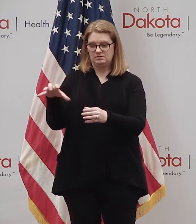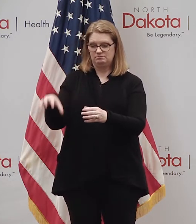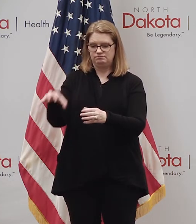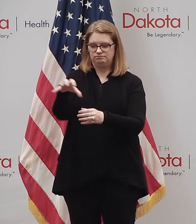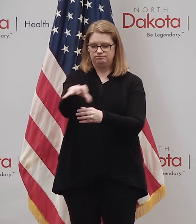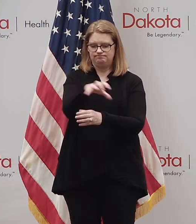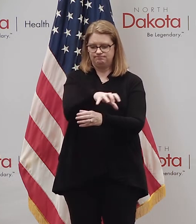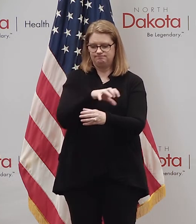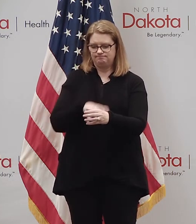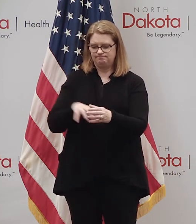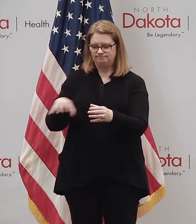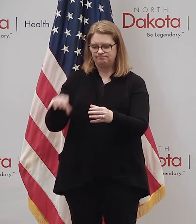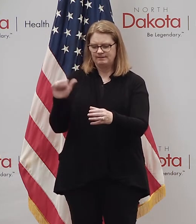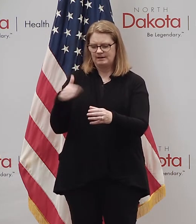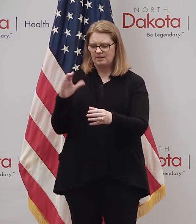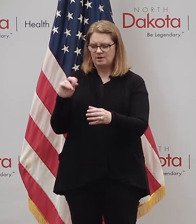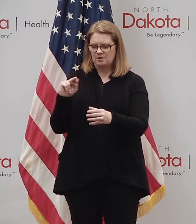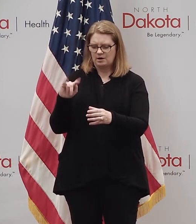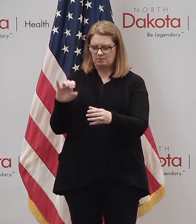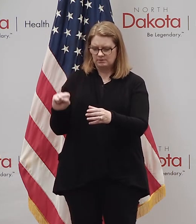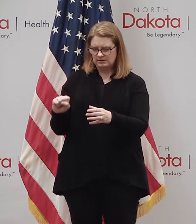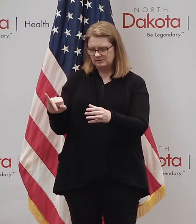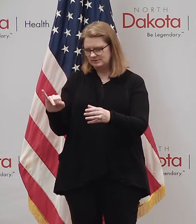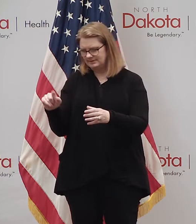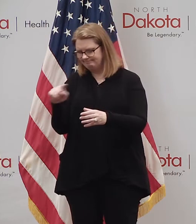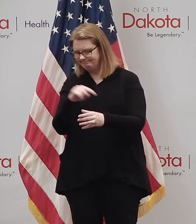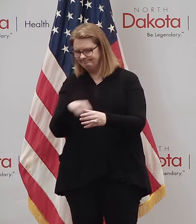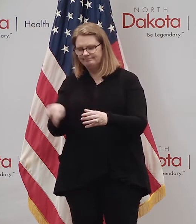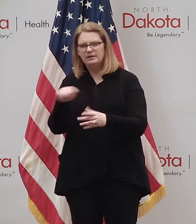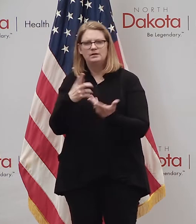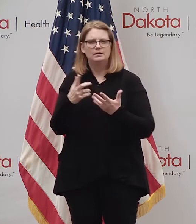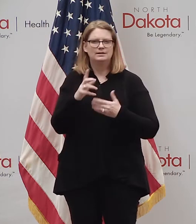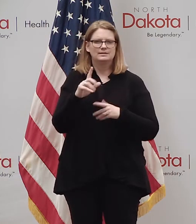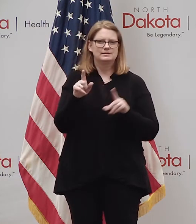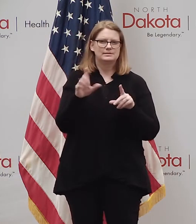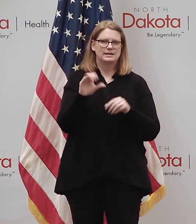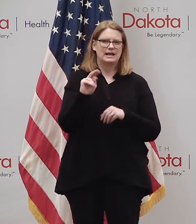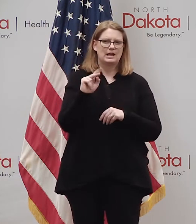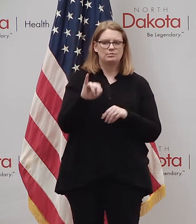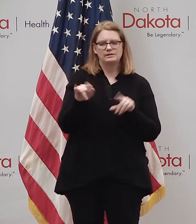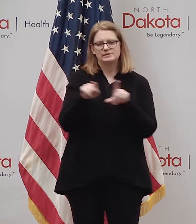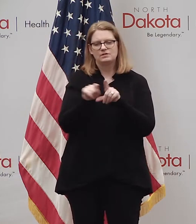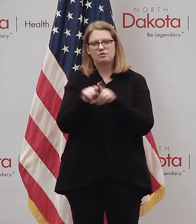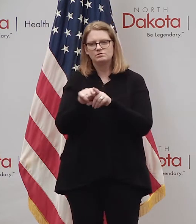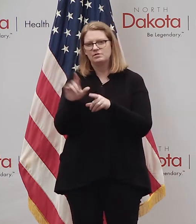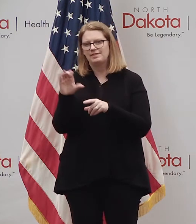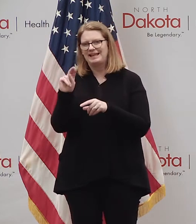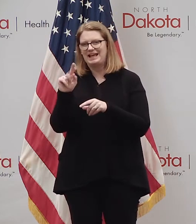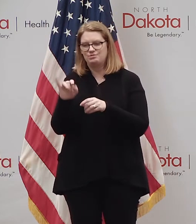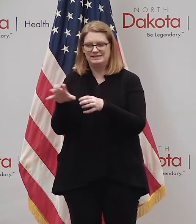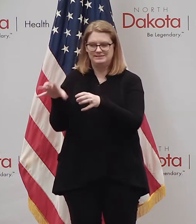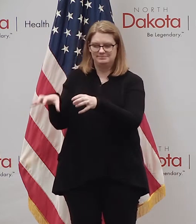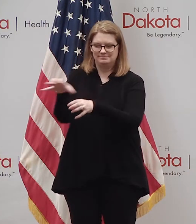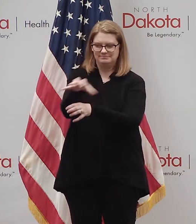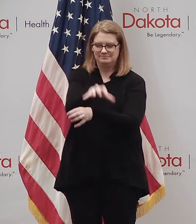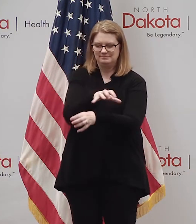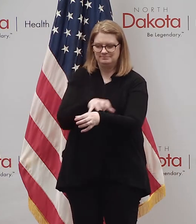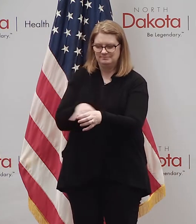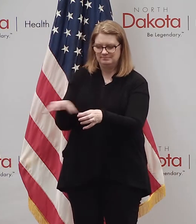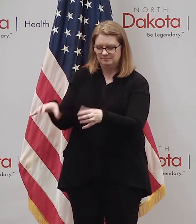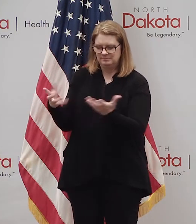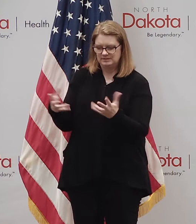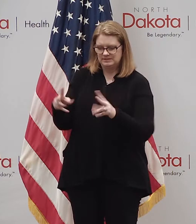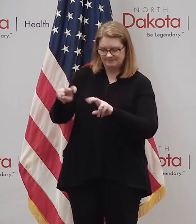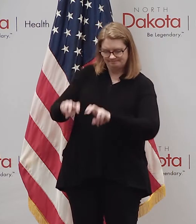lines are. It doesn't know where state lines are. So it's a little bit about the county and those other counties surrounding it. So we'll take a look at all